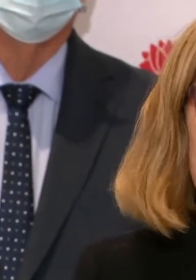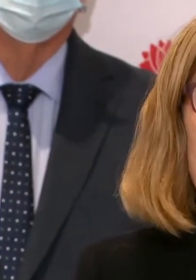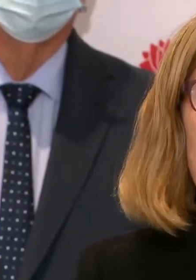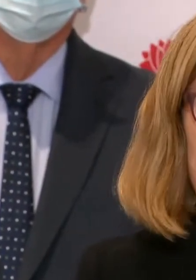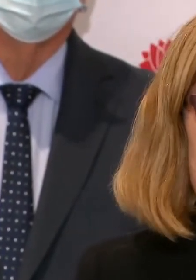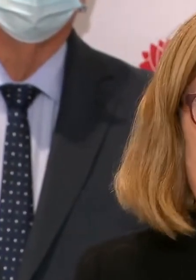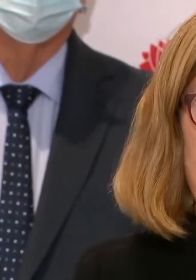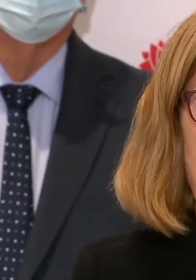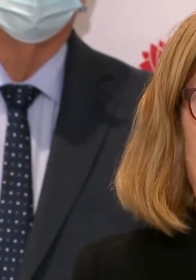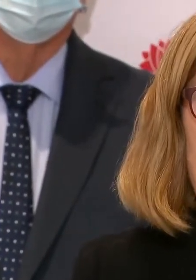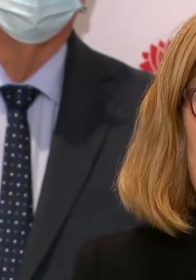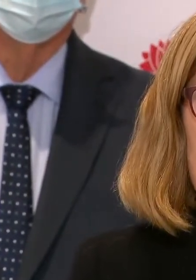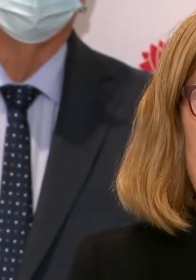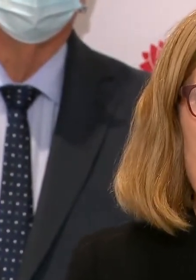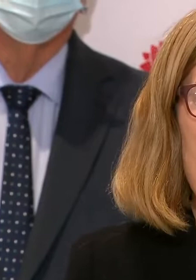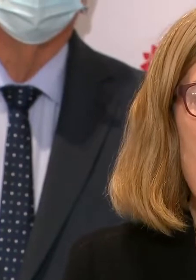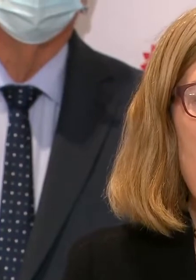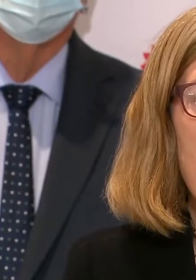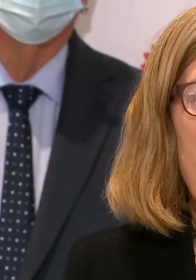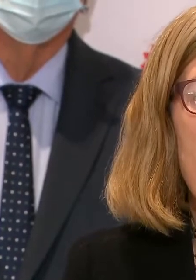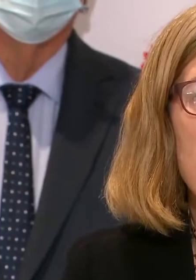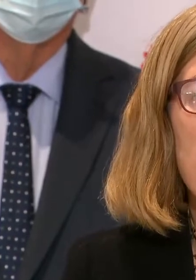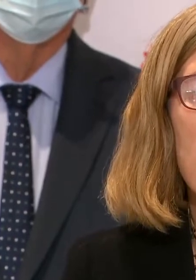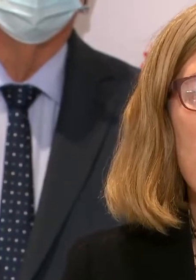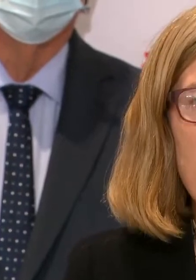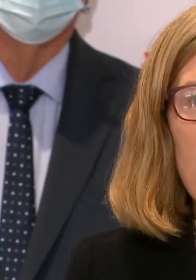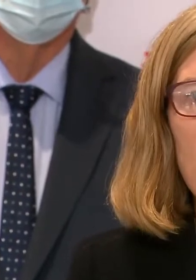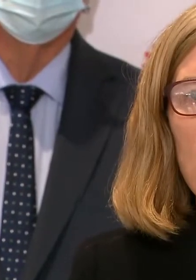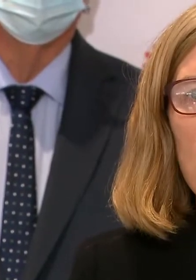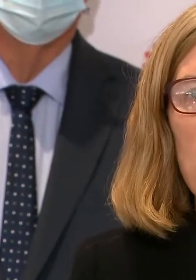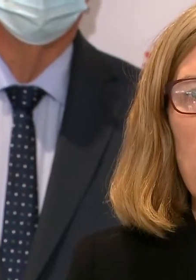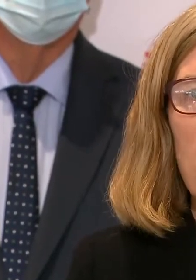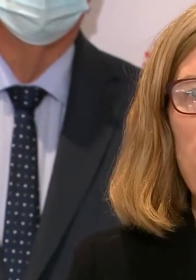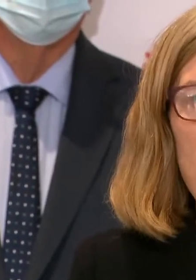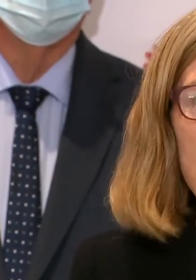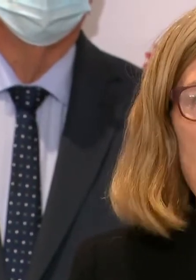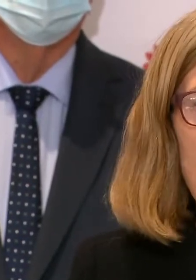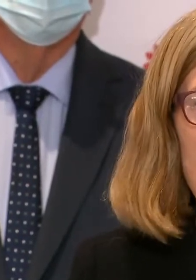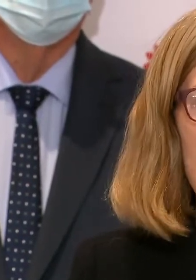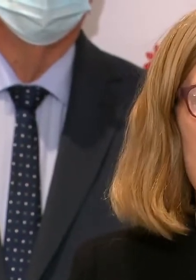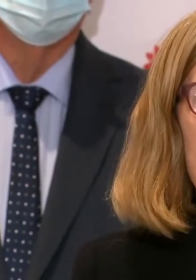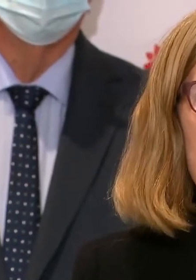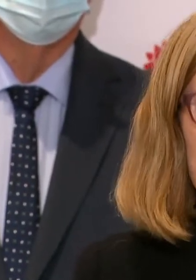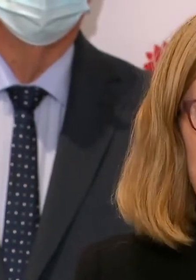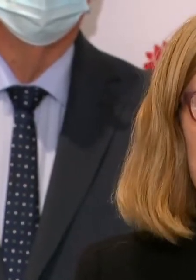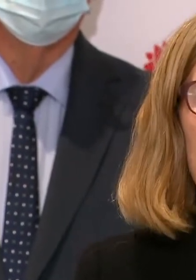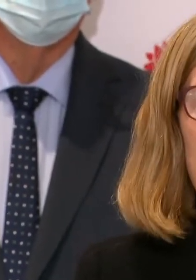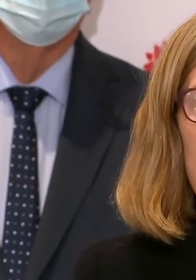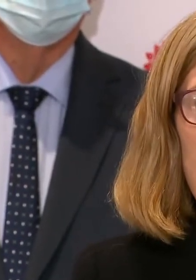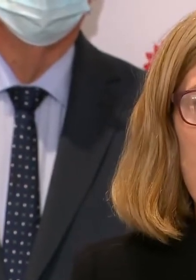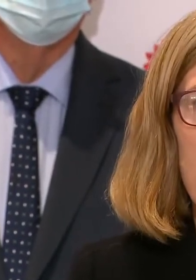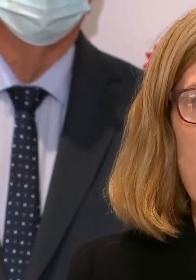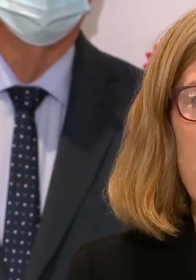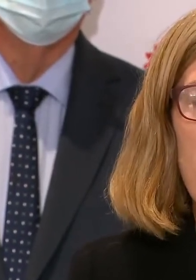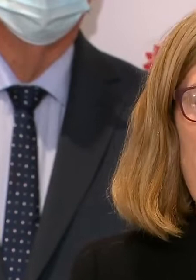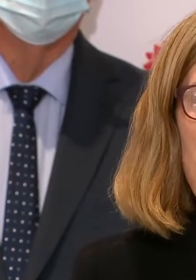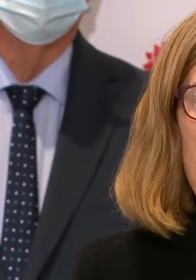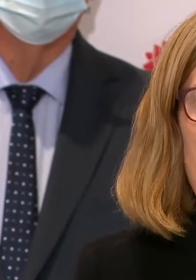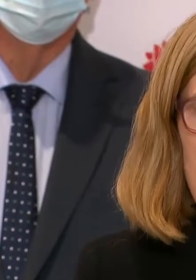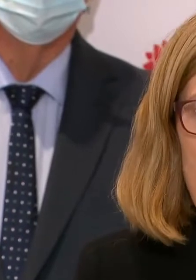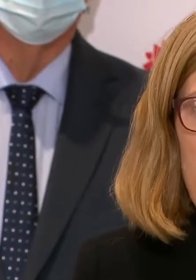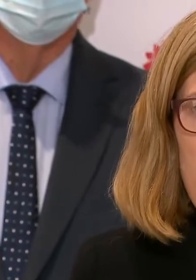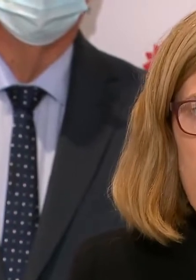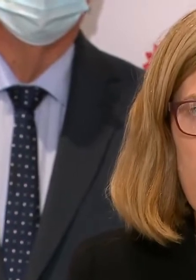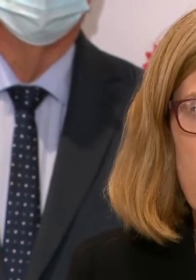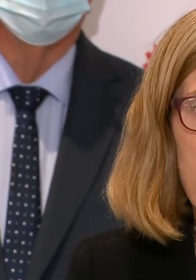city going. They are doing critical food production, critical work to keep